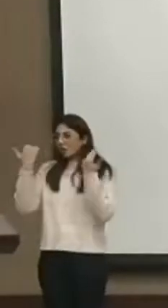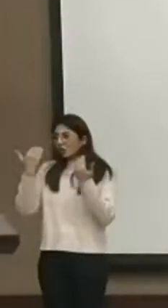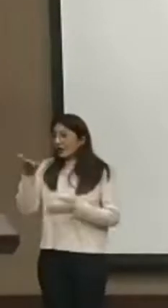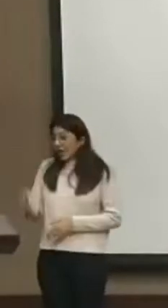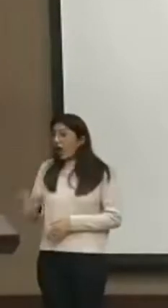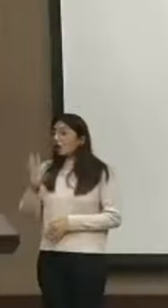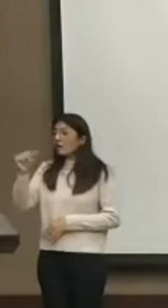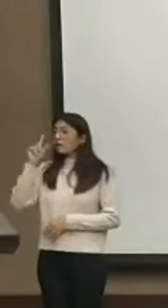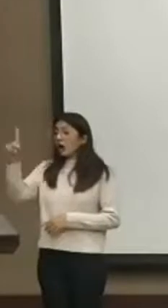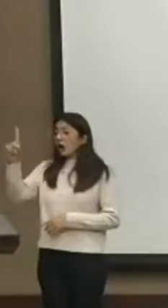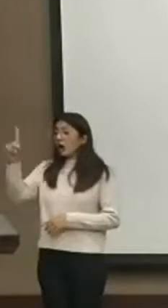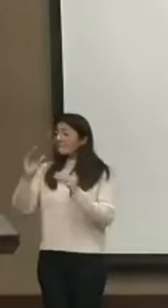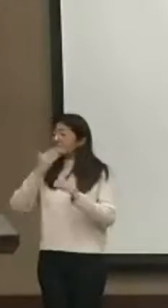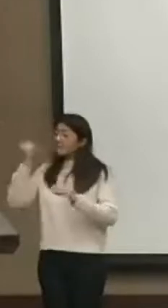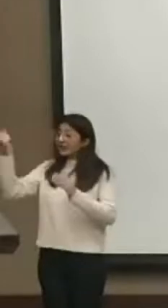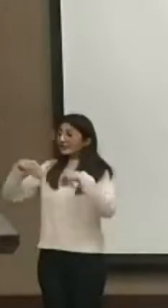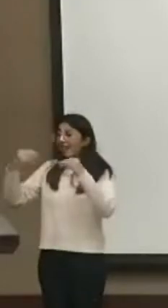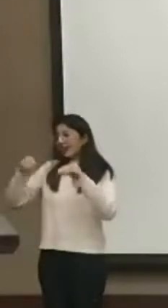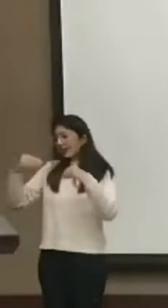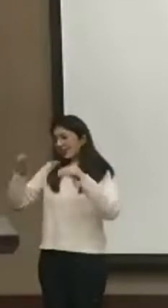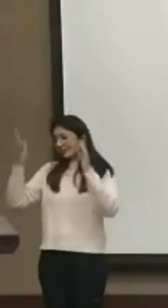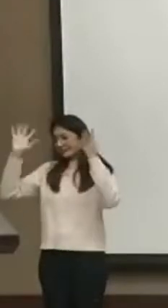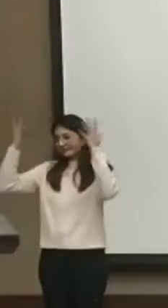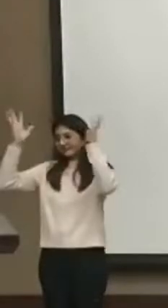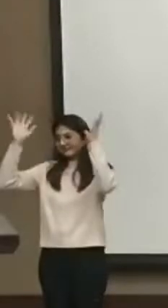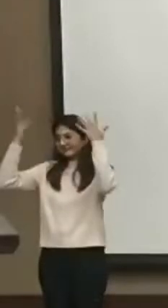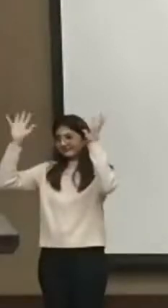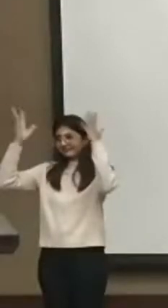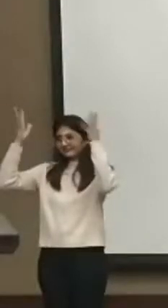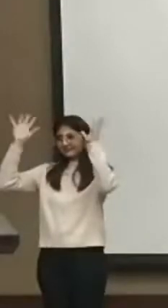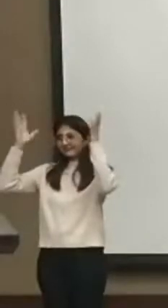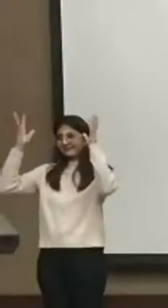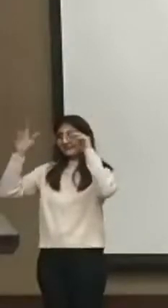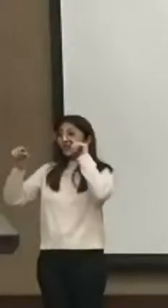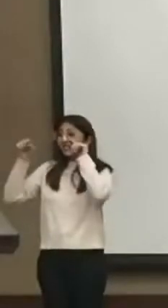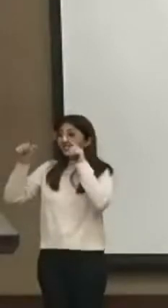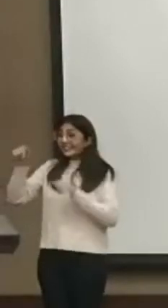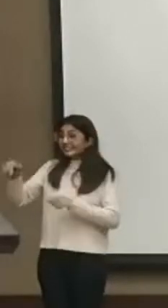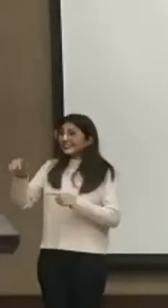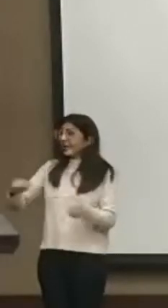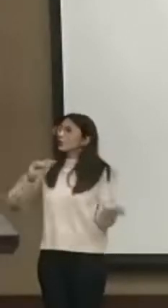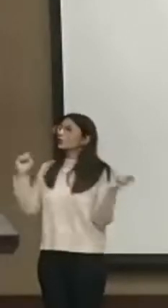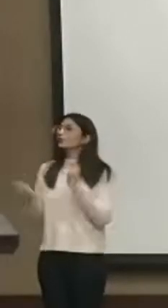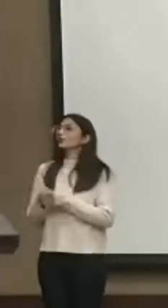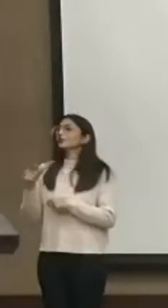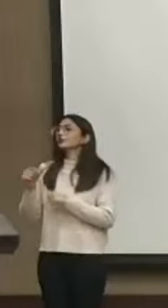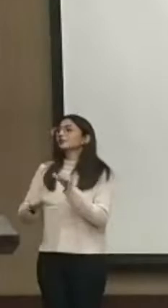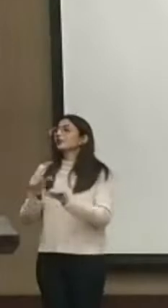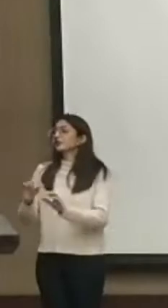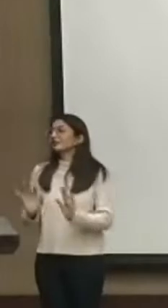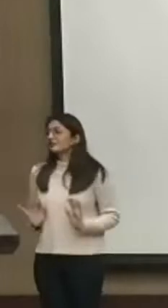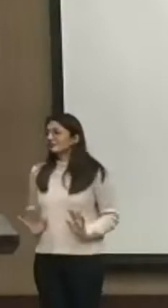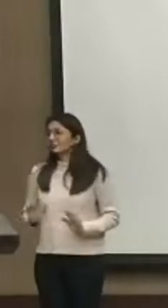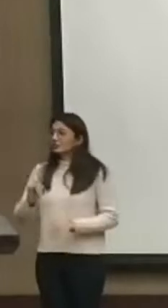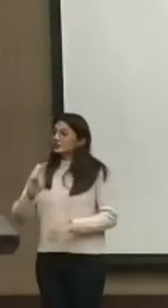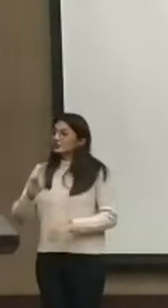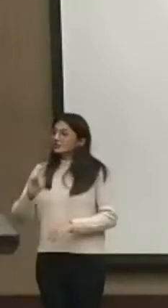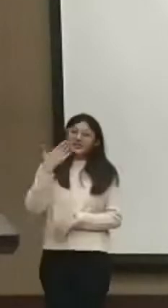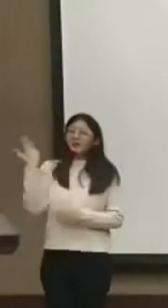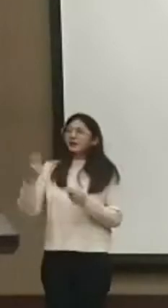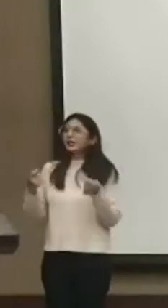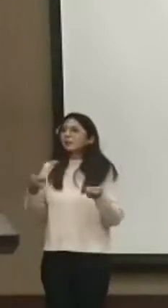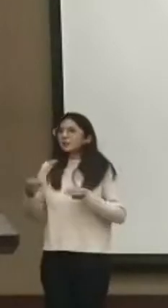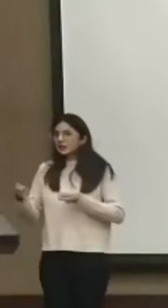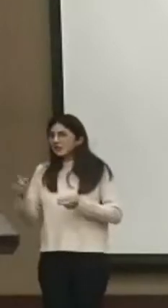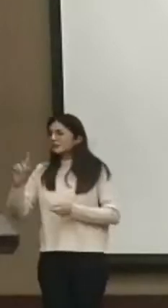#1 bestseller on Amazon. And that is how you bring a difference to disability, because it is everybody's